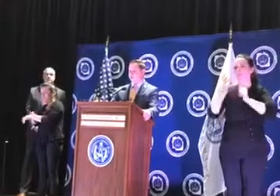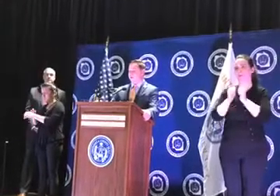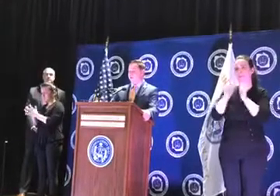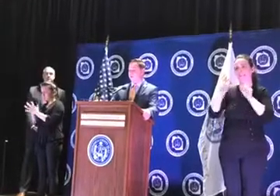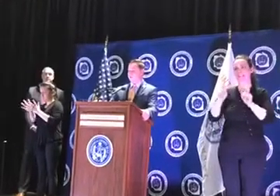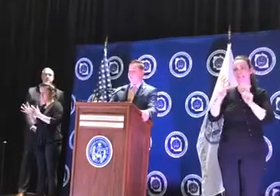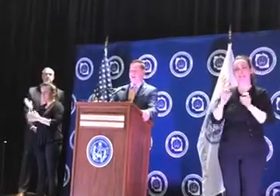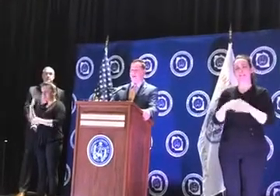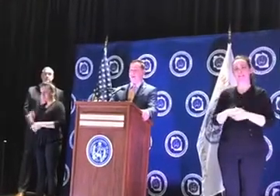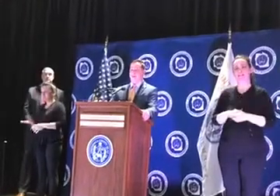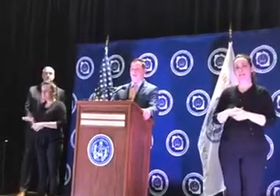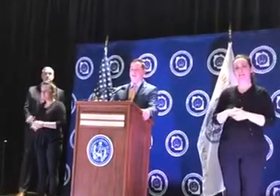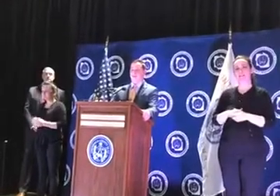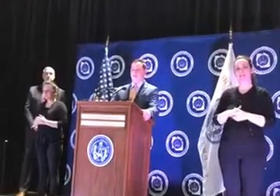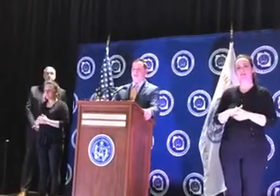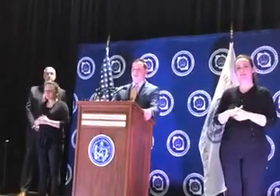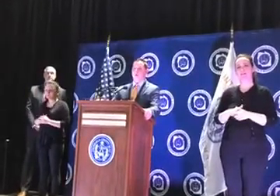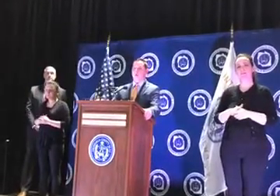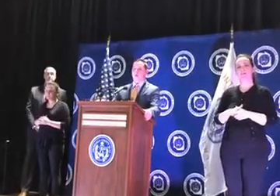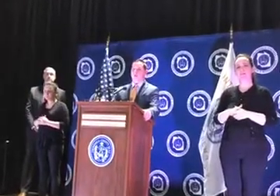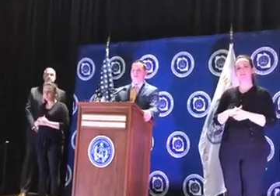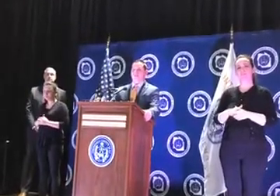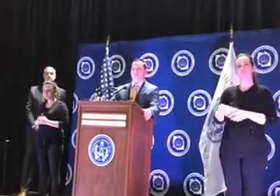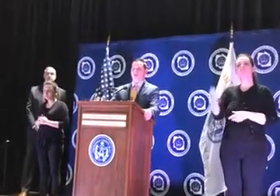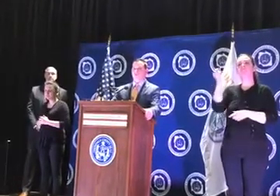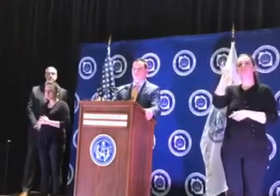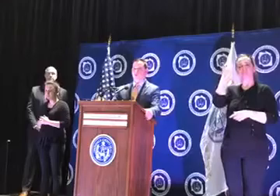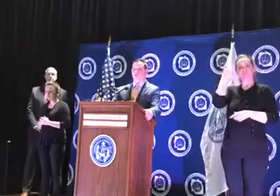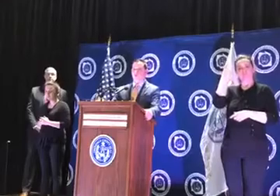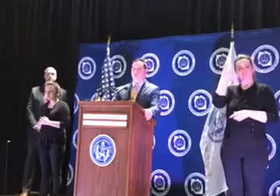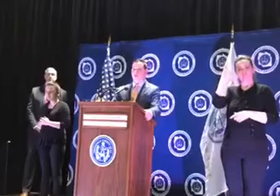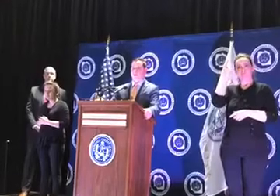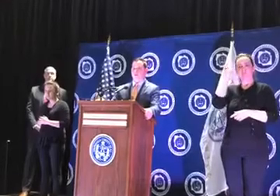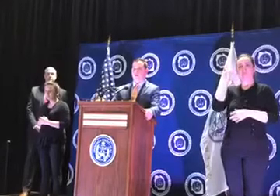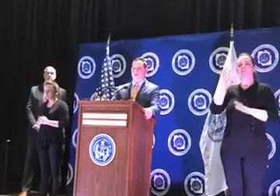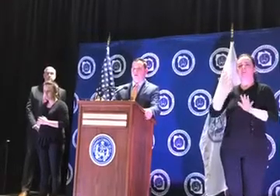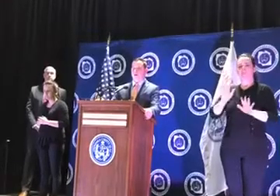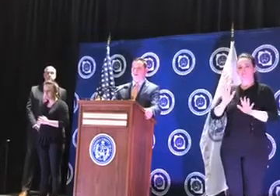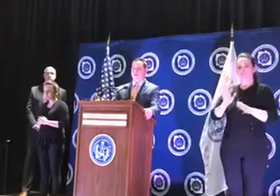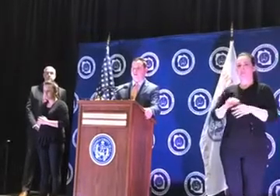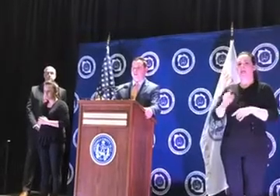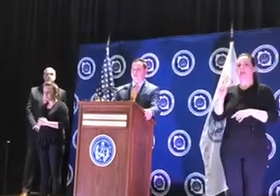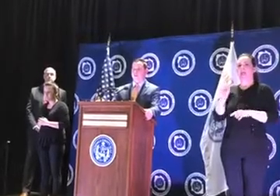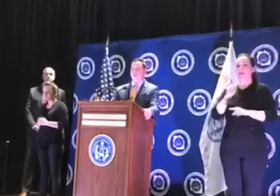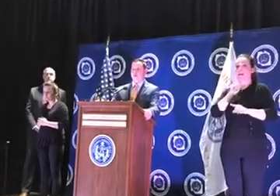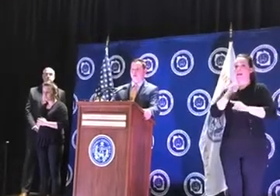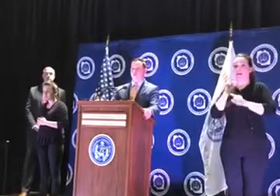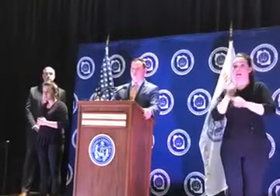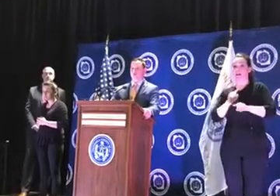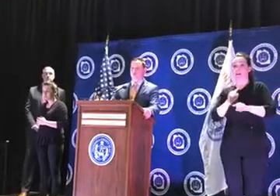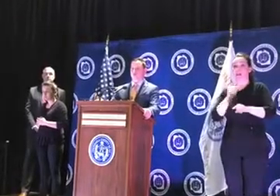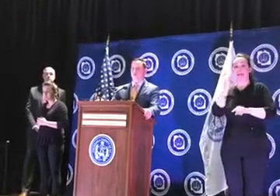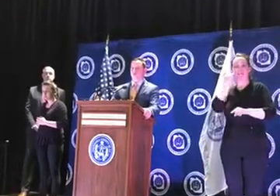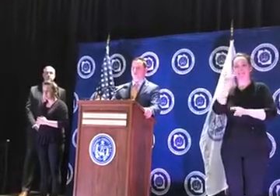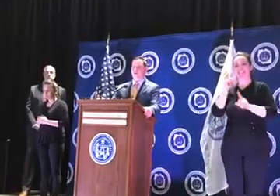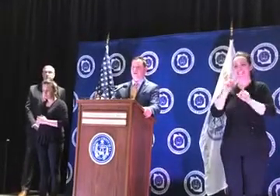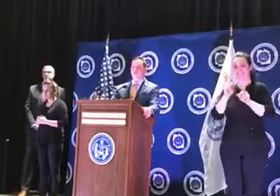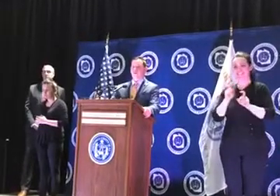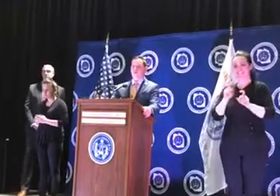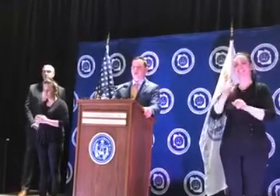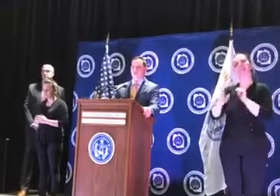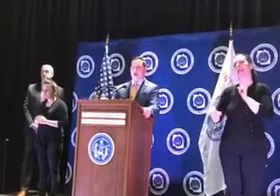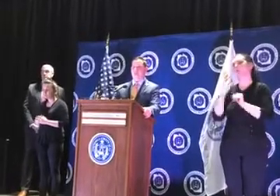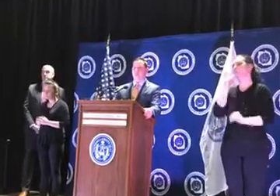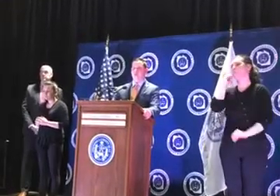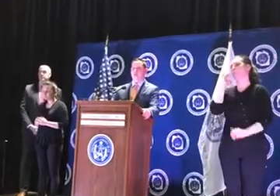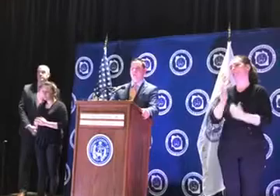curve, I get it, Tim, but that's why we put in our executive order saying if you get tested, there's good reason to believe that